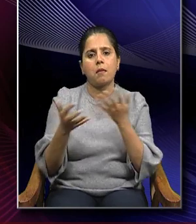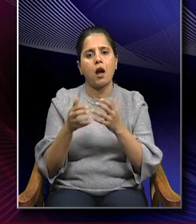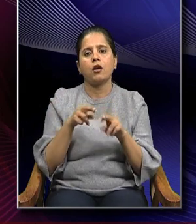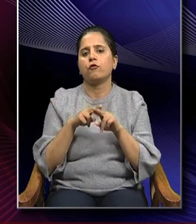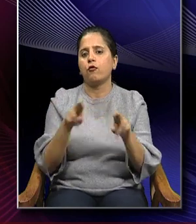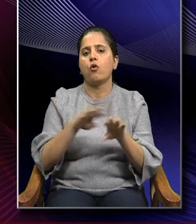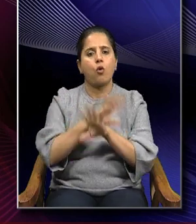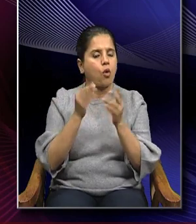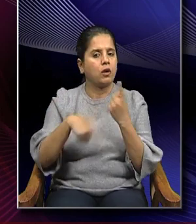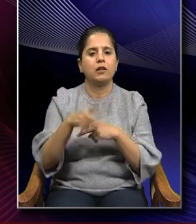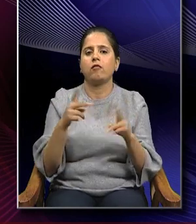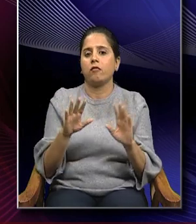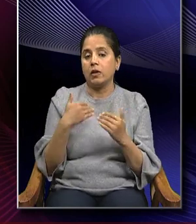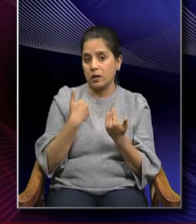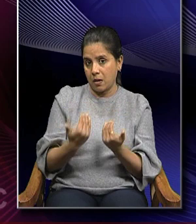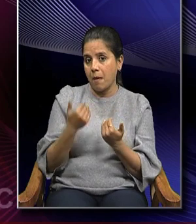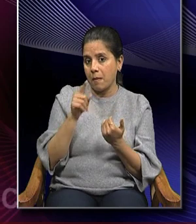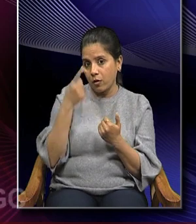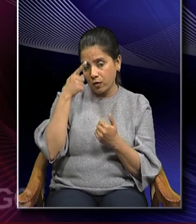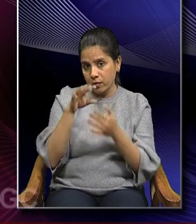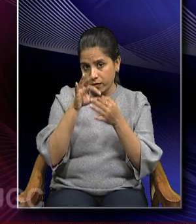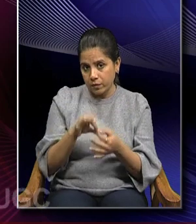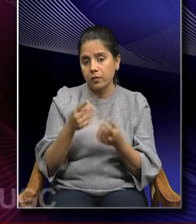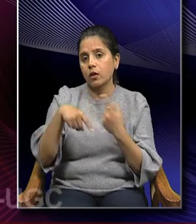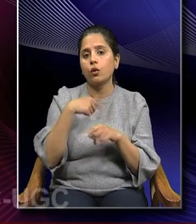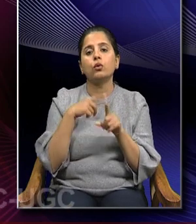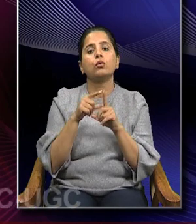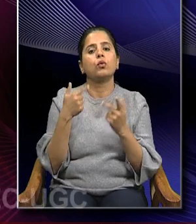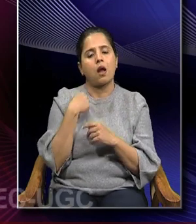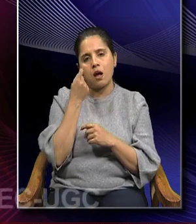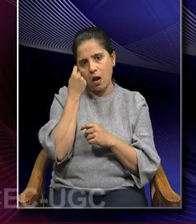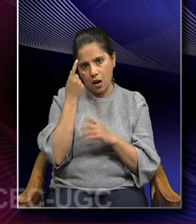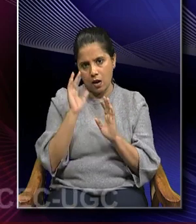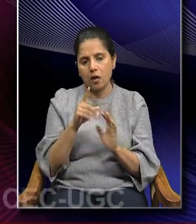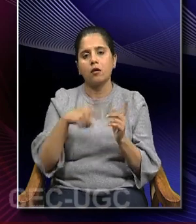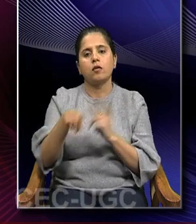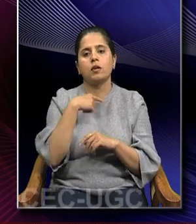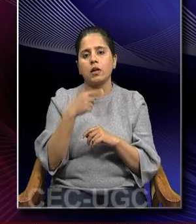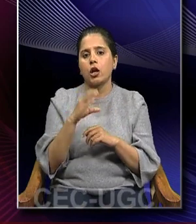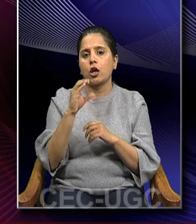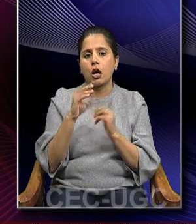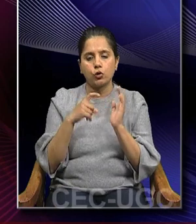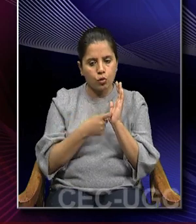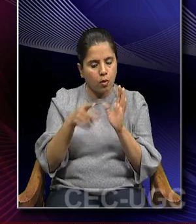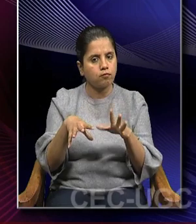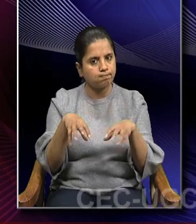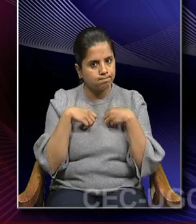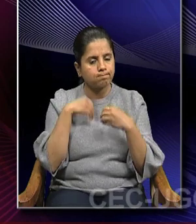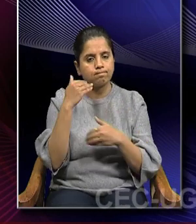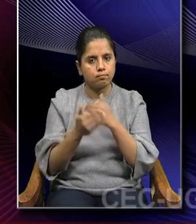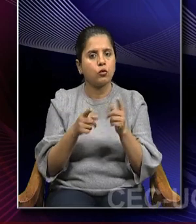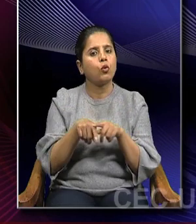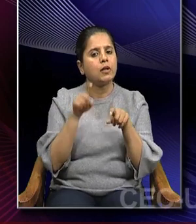scale basis. So, we have to, for this what we do, we try to understand consumer adoption. We also look